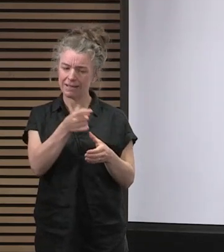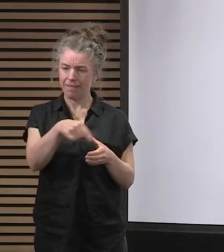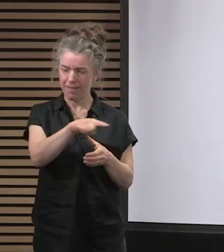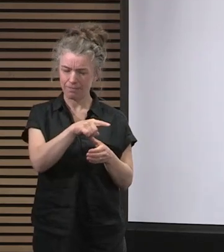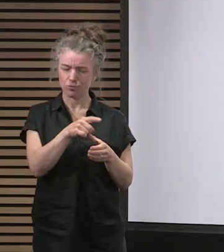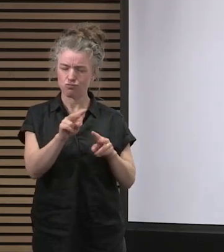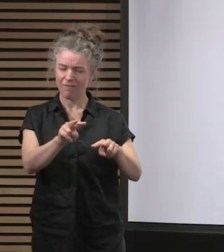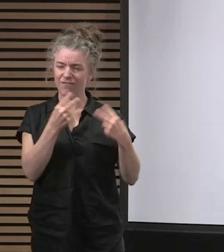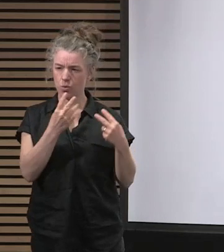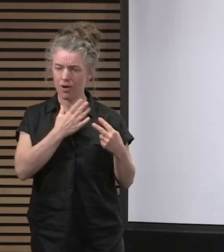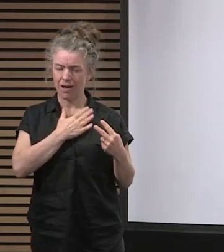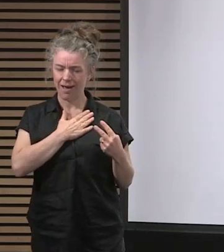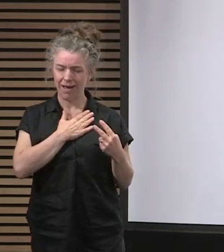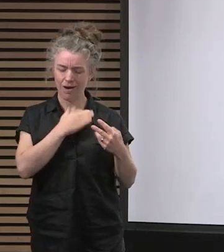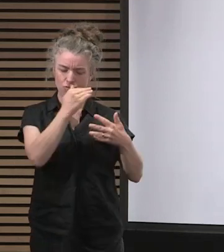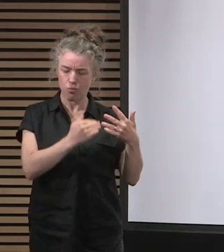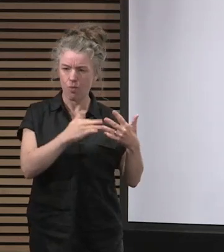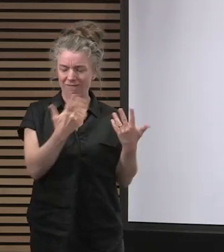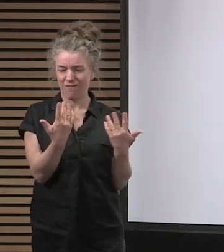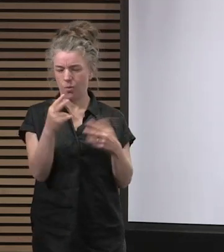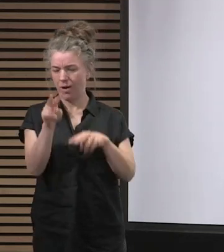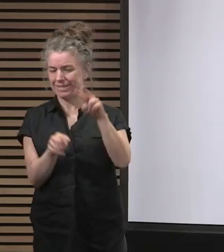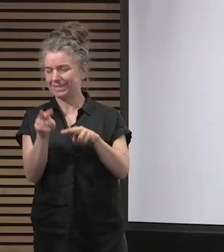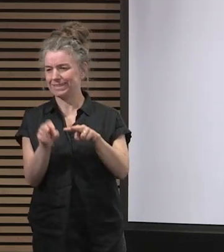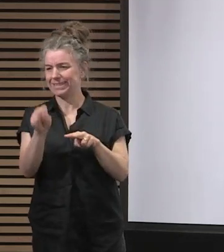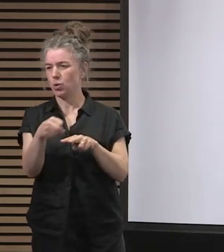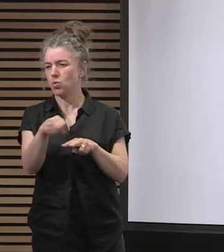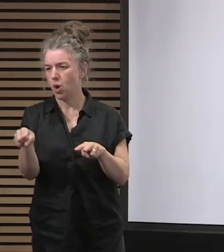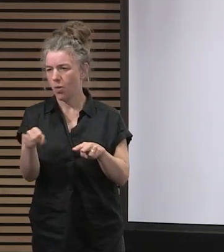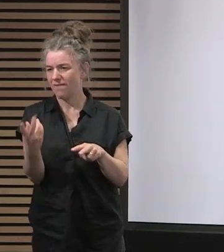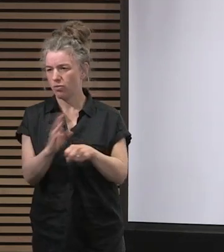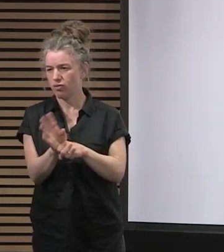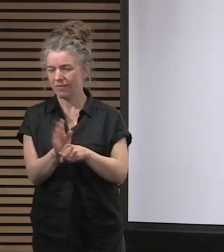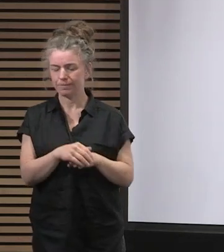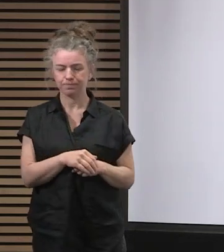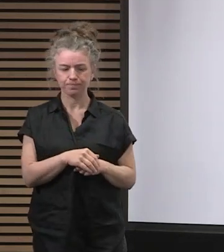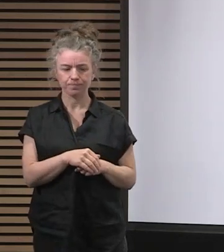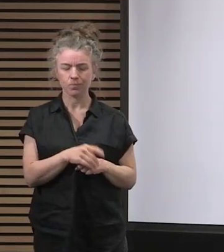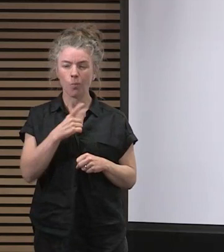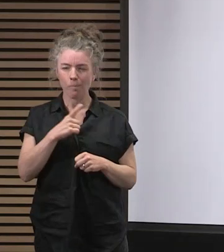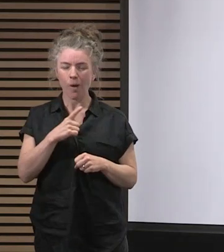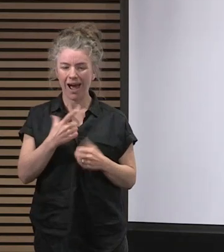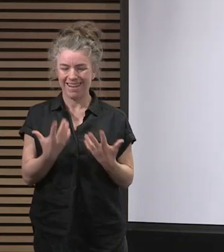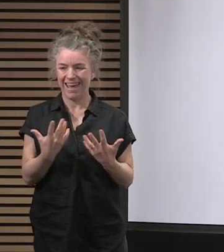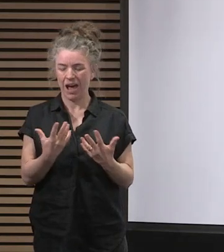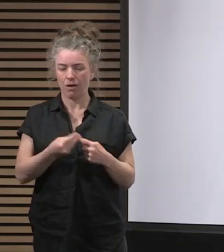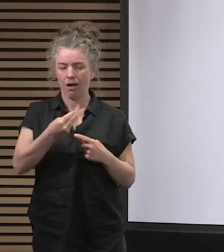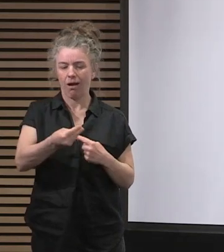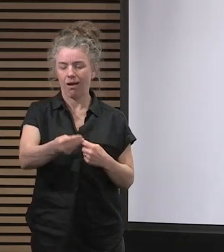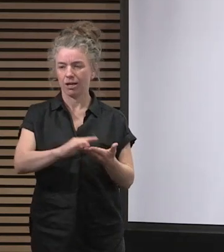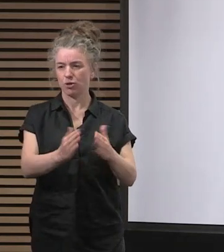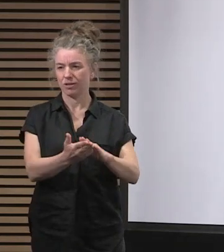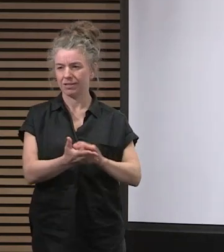now have evidence of some community transmission. The key thing I wanted them to look at is whether we decouple the